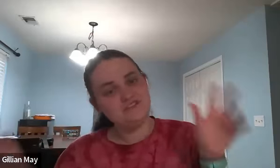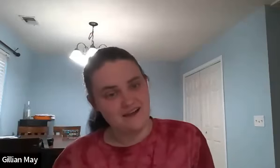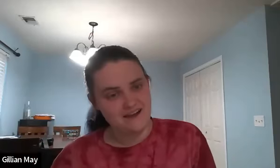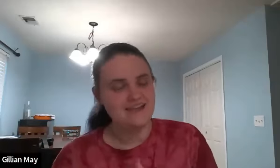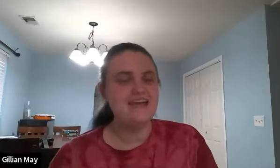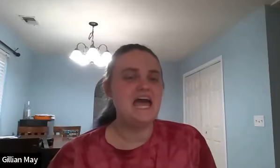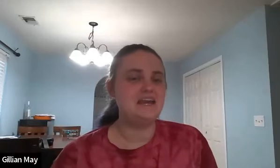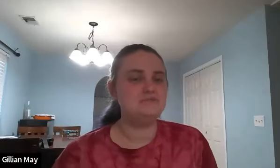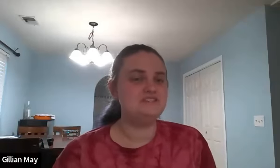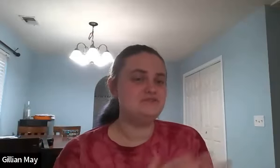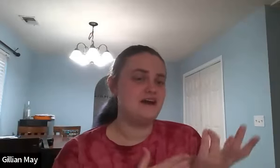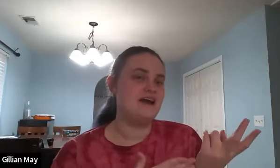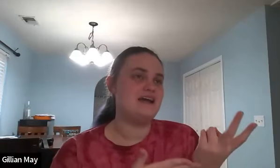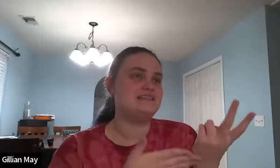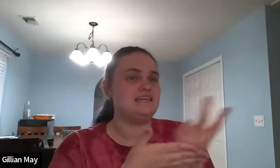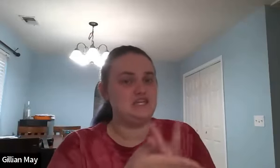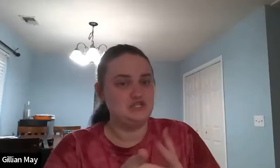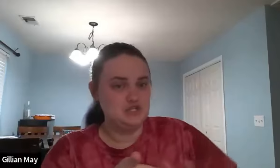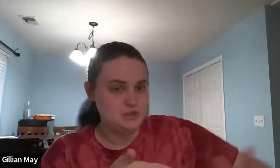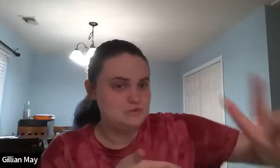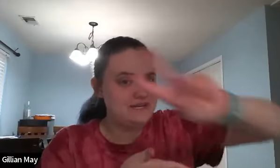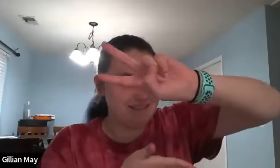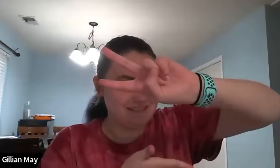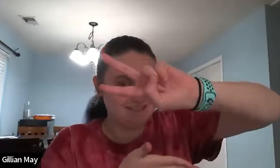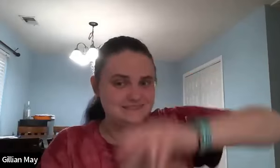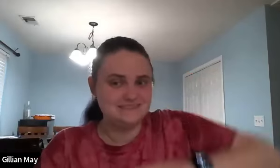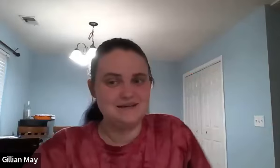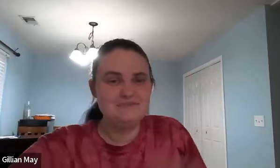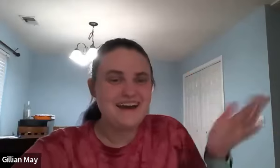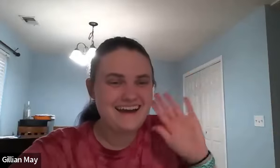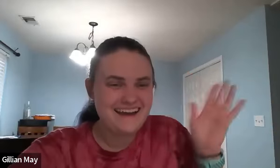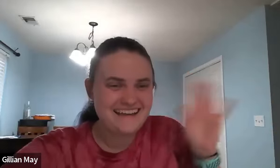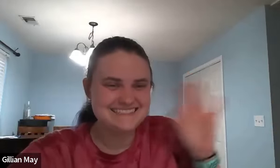July. And I will see you guys in 2 weeks. Bye.